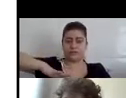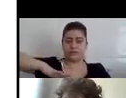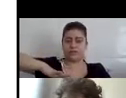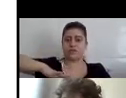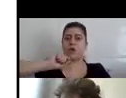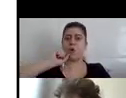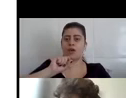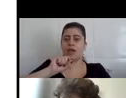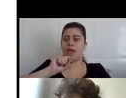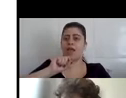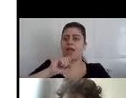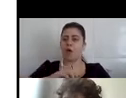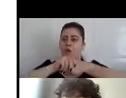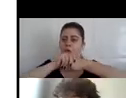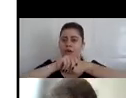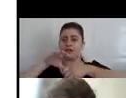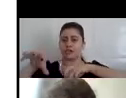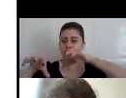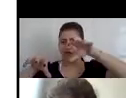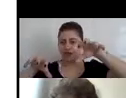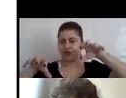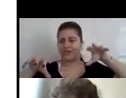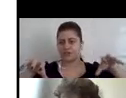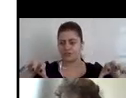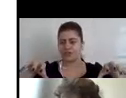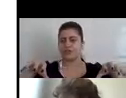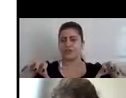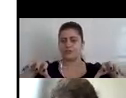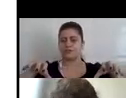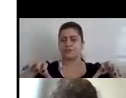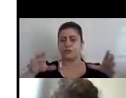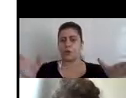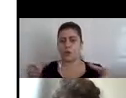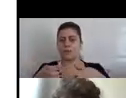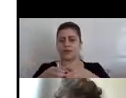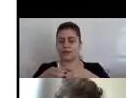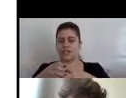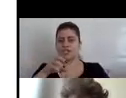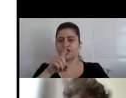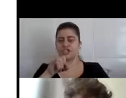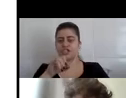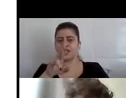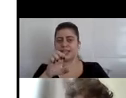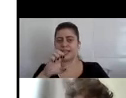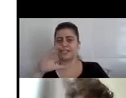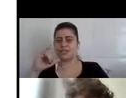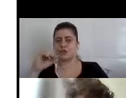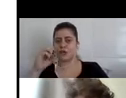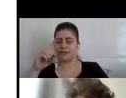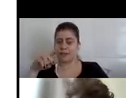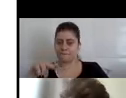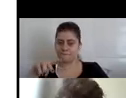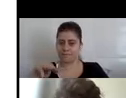the steering committee member that have been elected by the signatory cities.